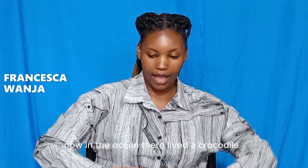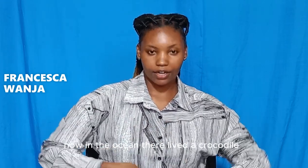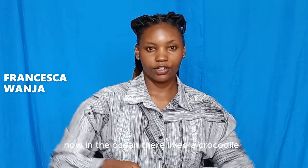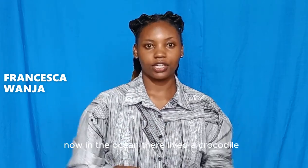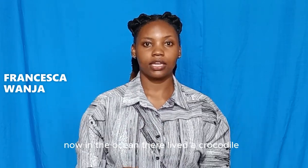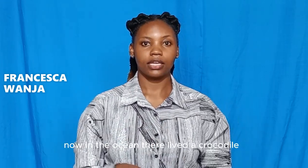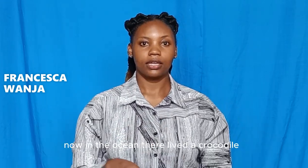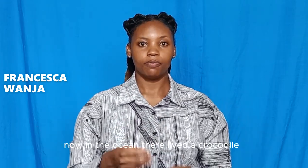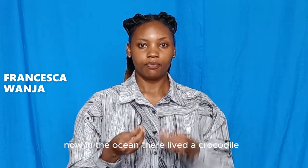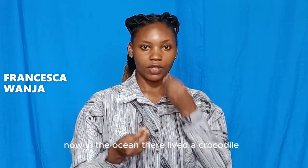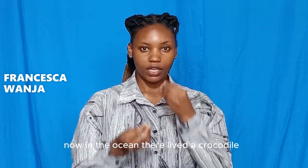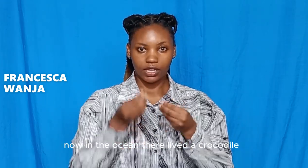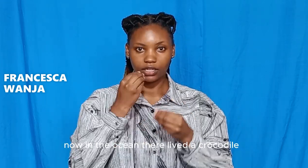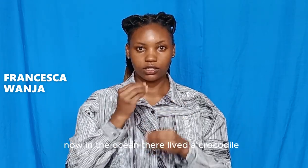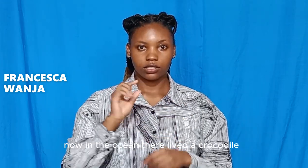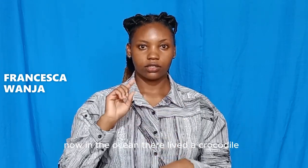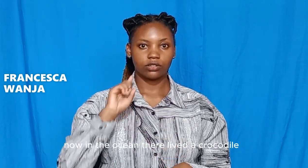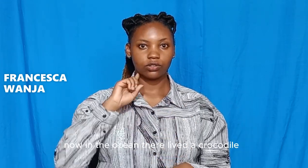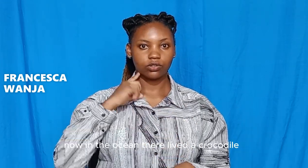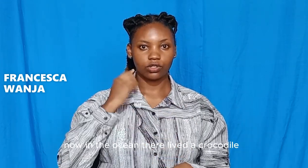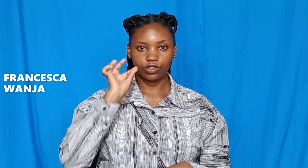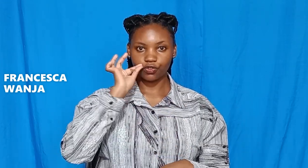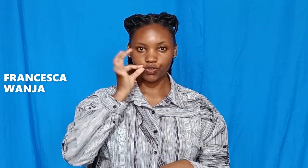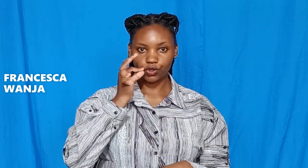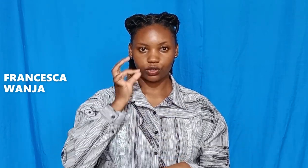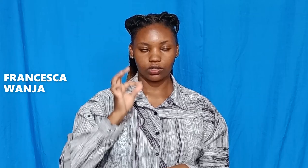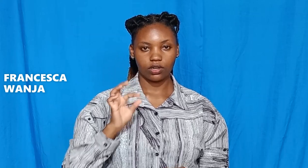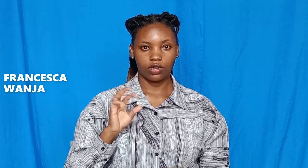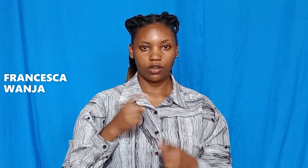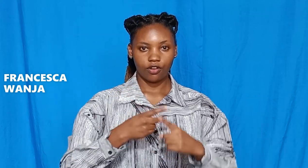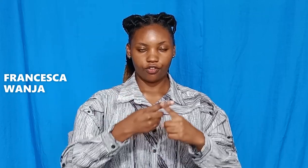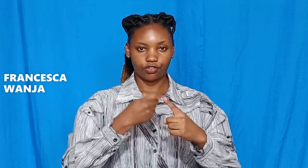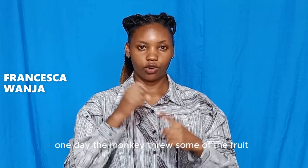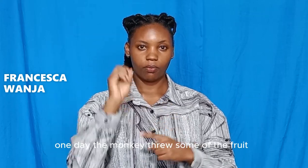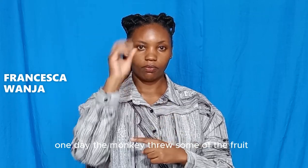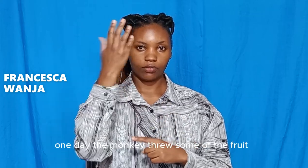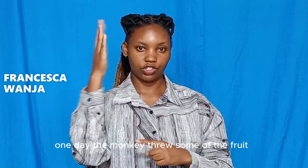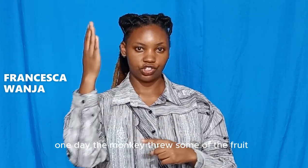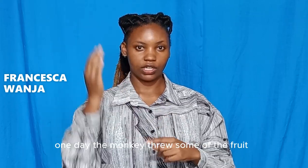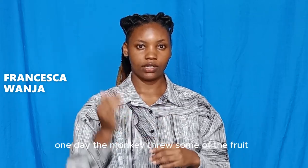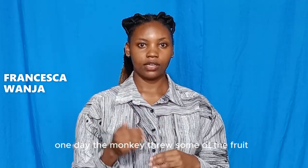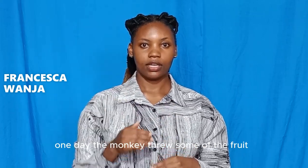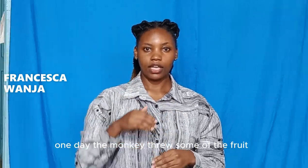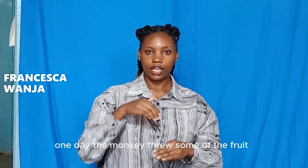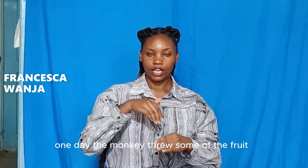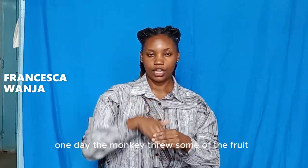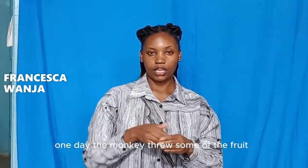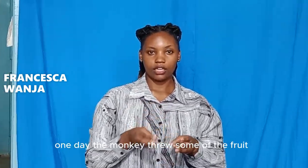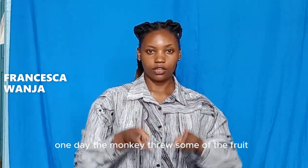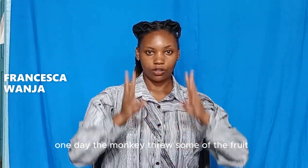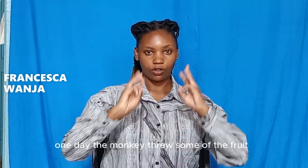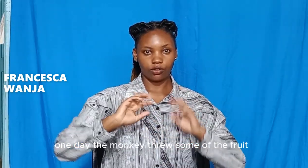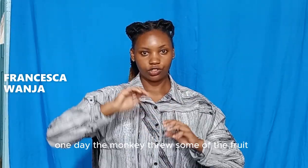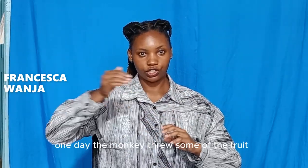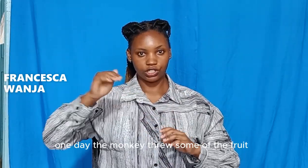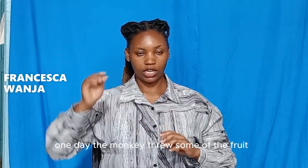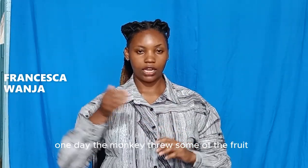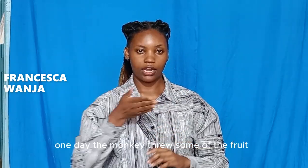ocean, there lived a crocodile. One day, the monkey threw some of the